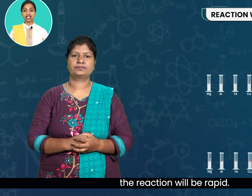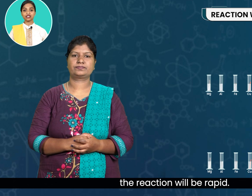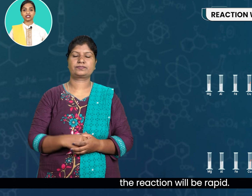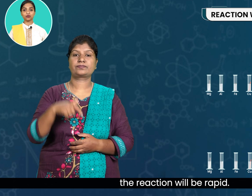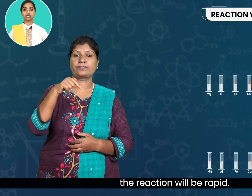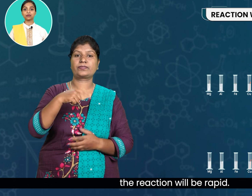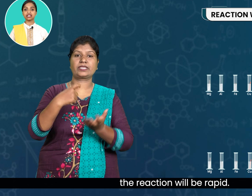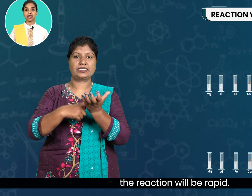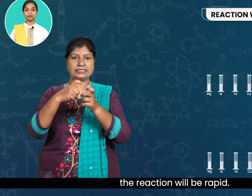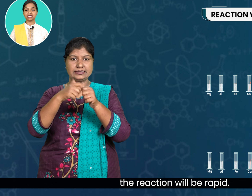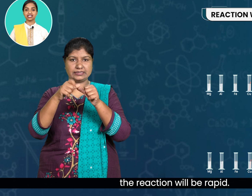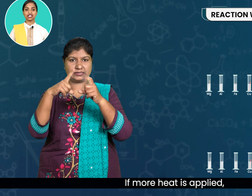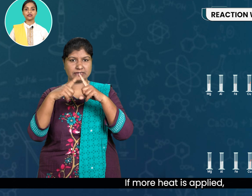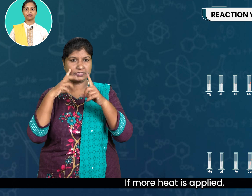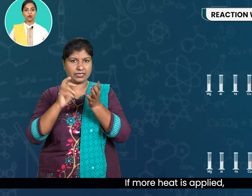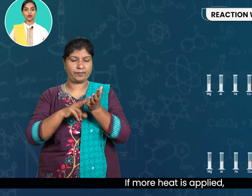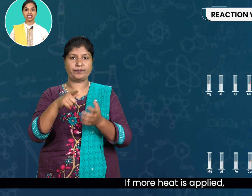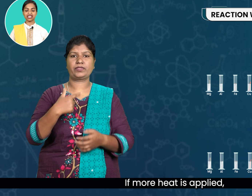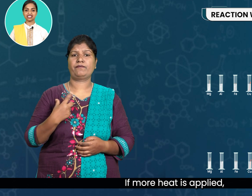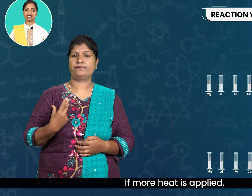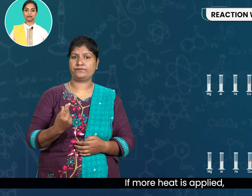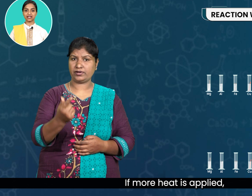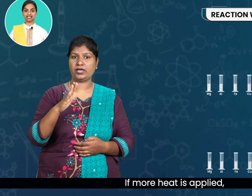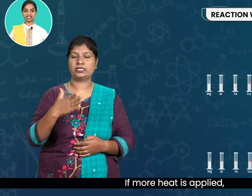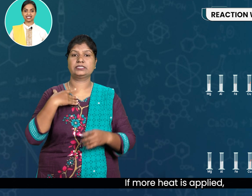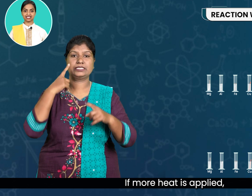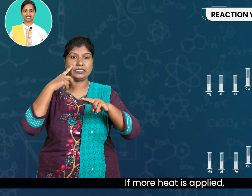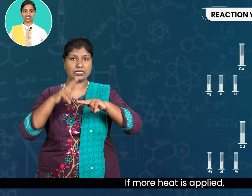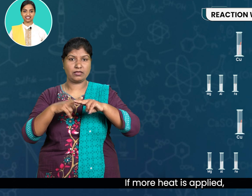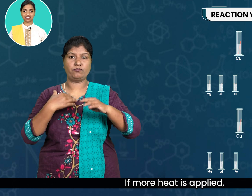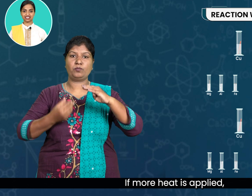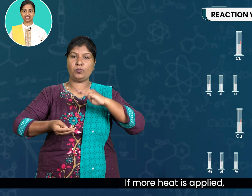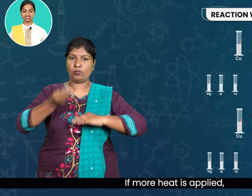The reaction will be rapid if more heat is applied.